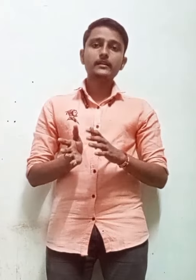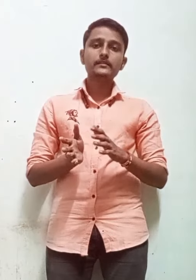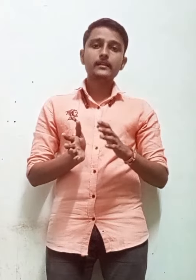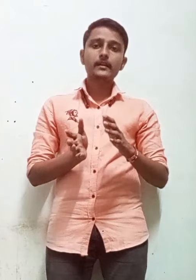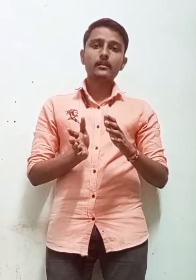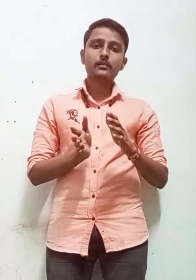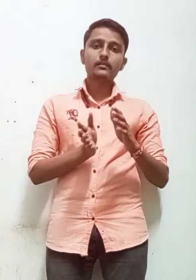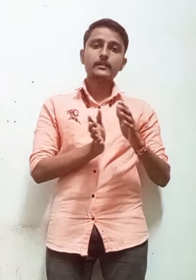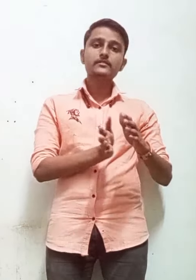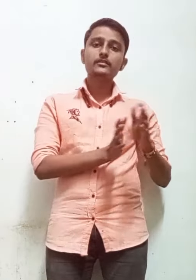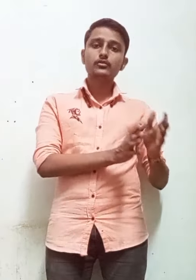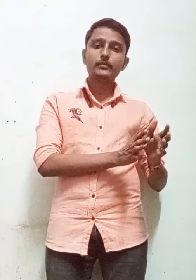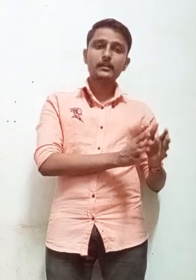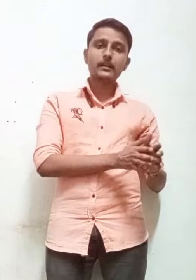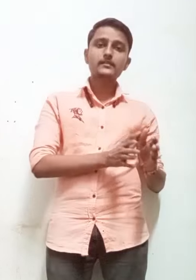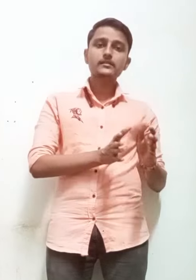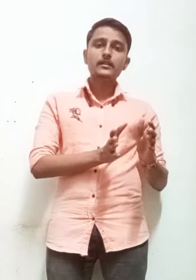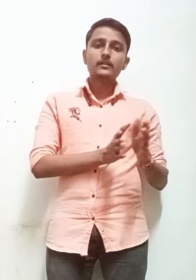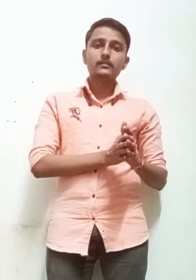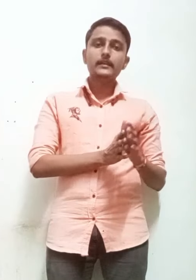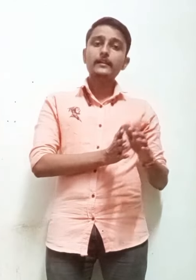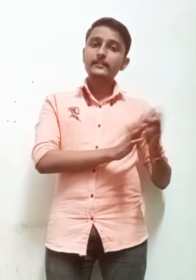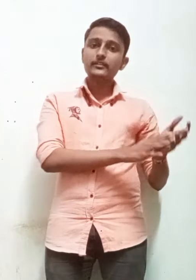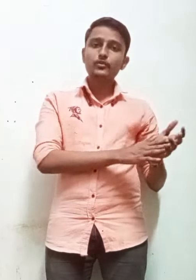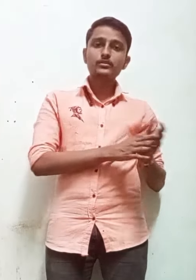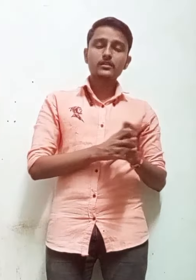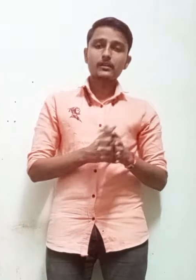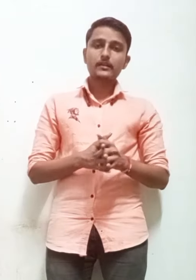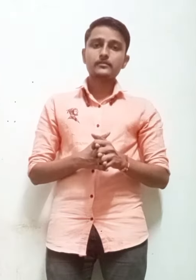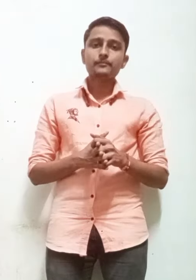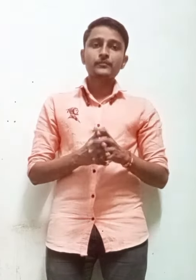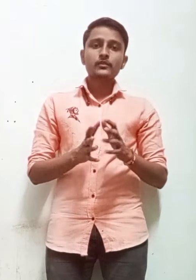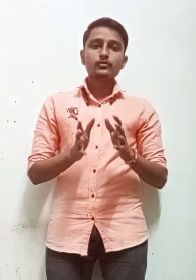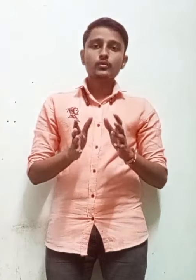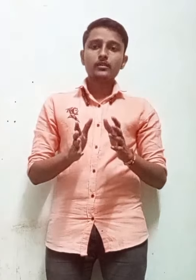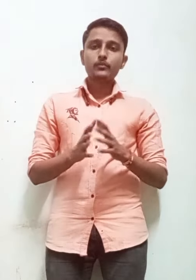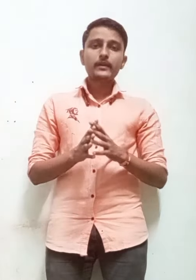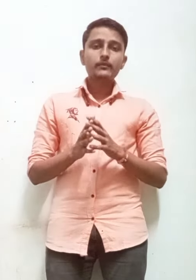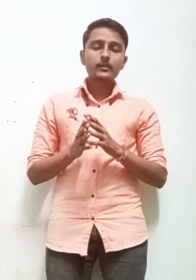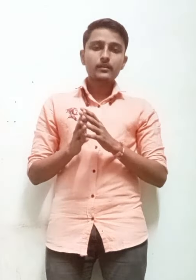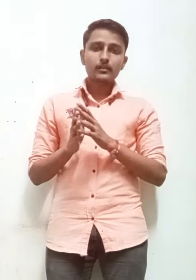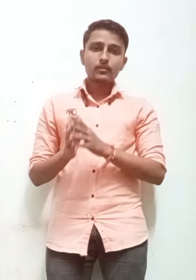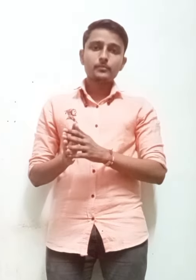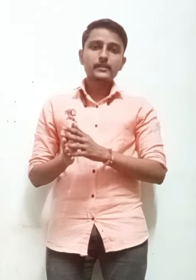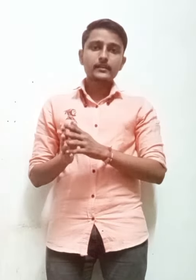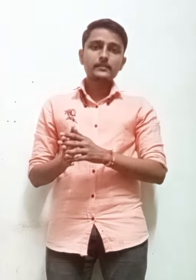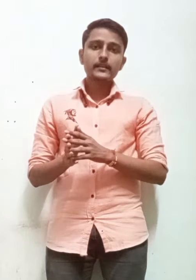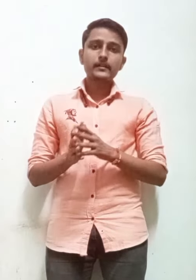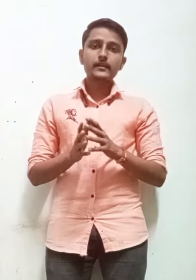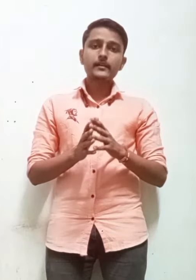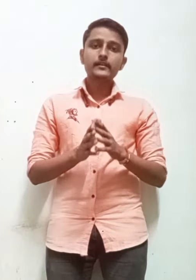is an instance of a class that executes a class. So whenever object is created,